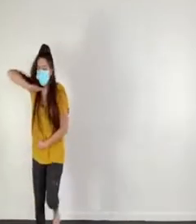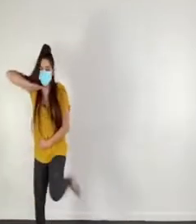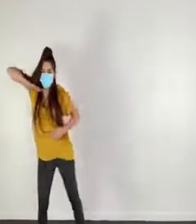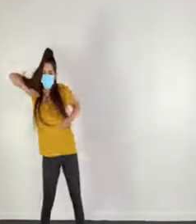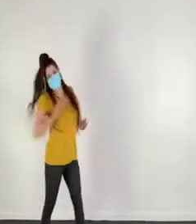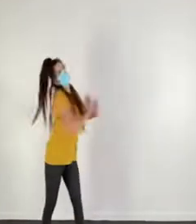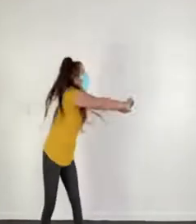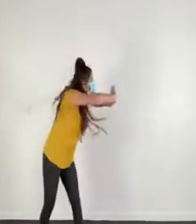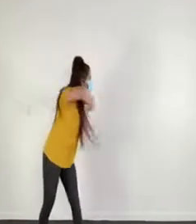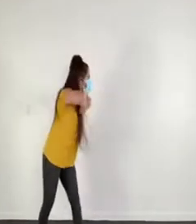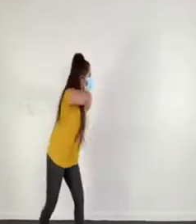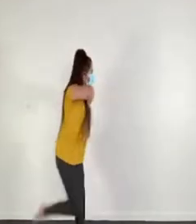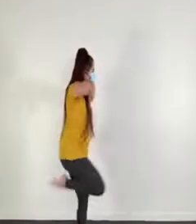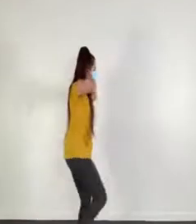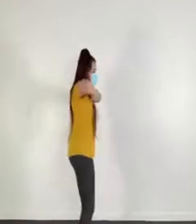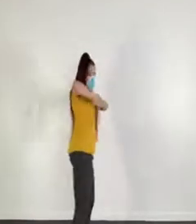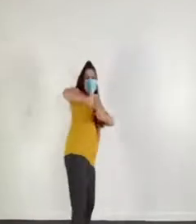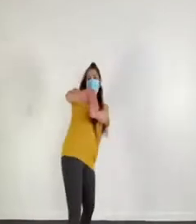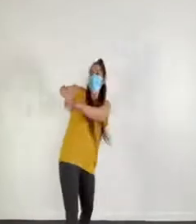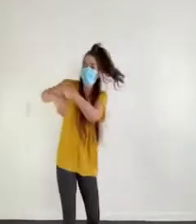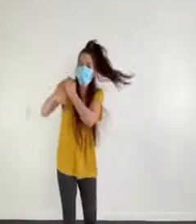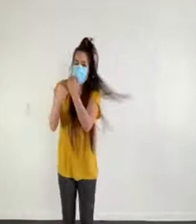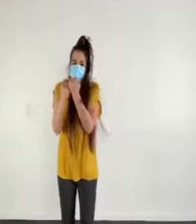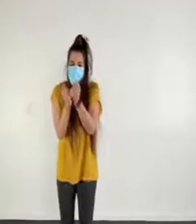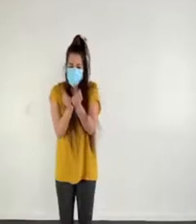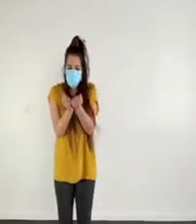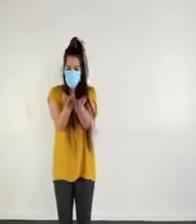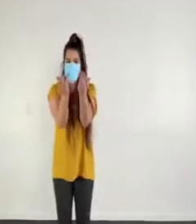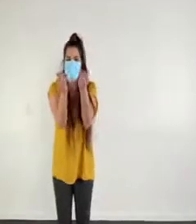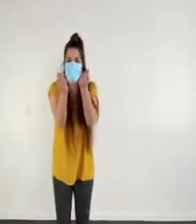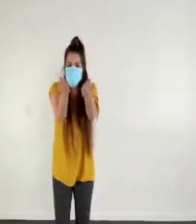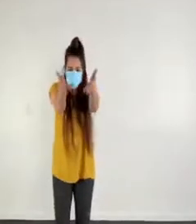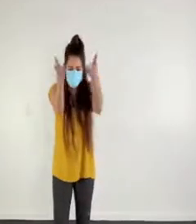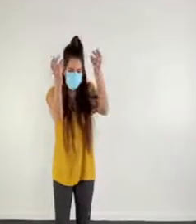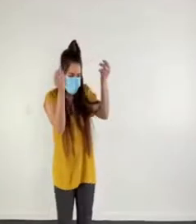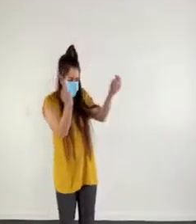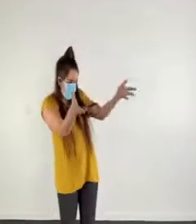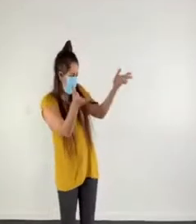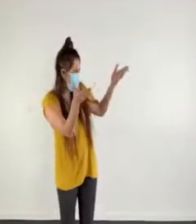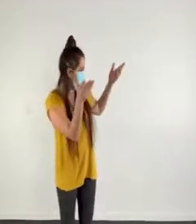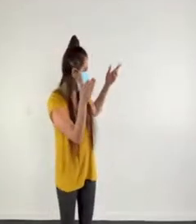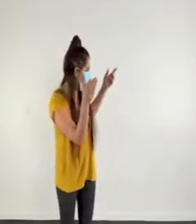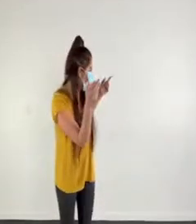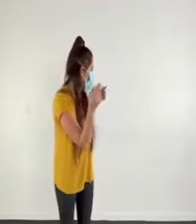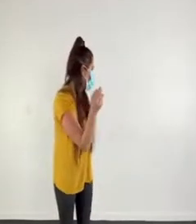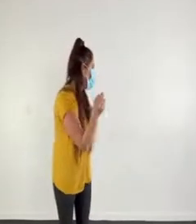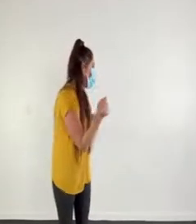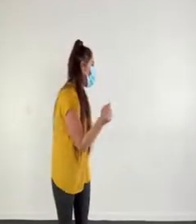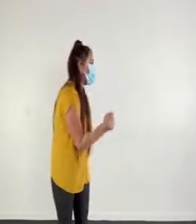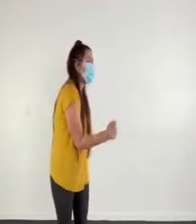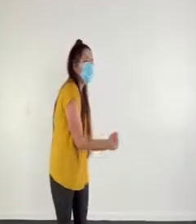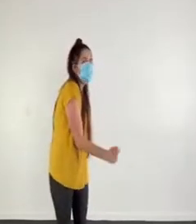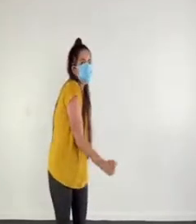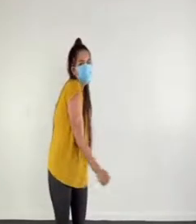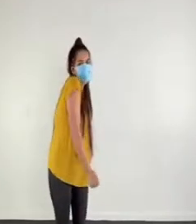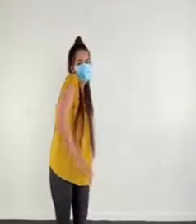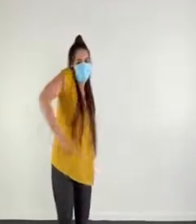Lately, I haven't been able to win for losing, but I messed around and won $3 the other